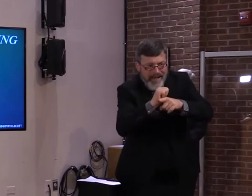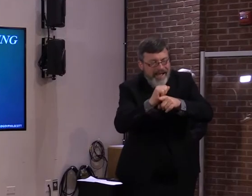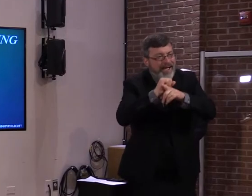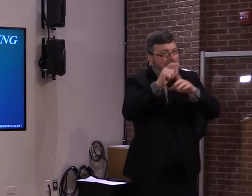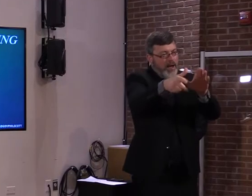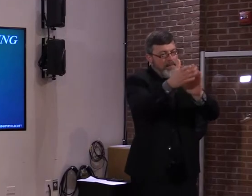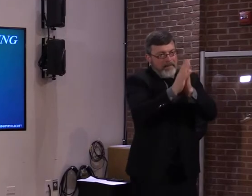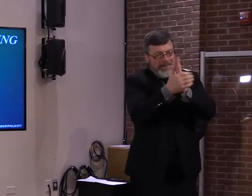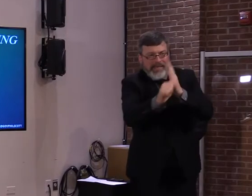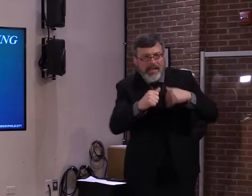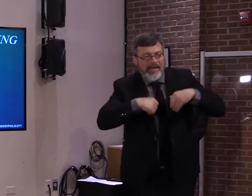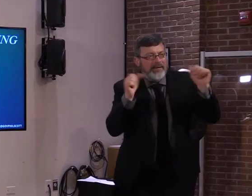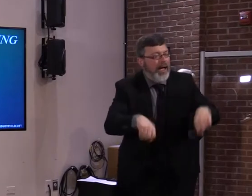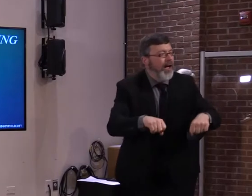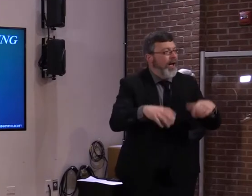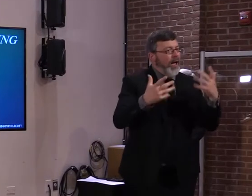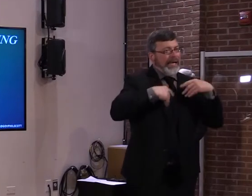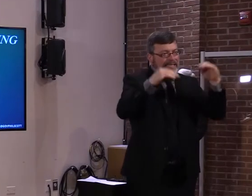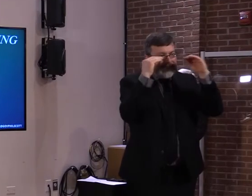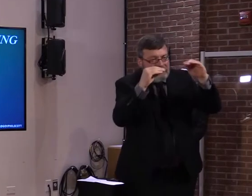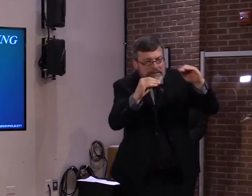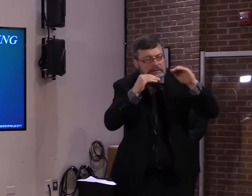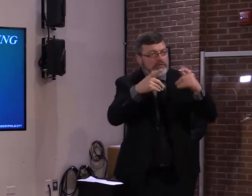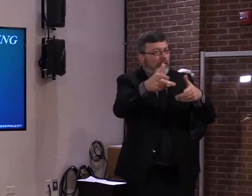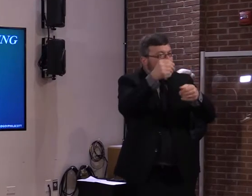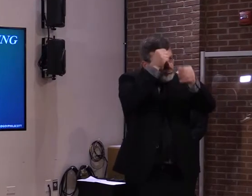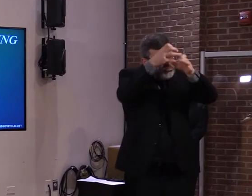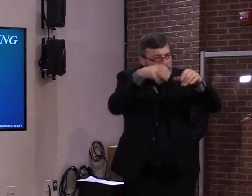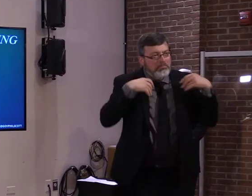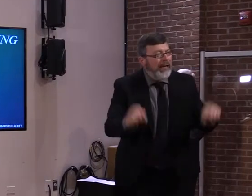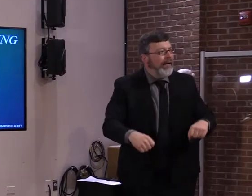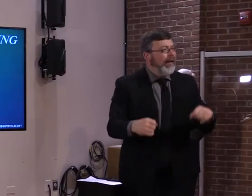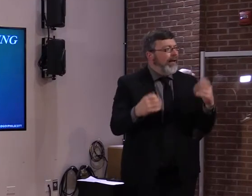So I don't believe this will